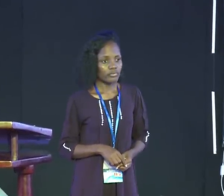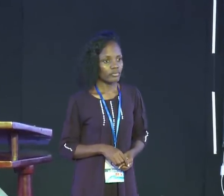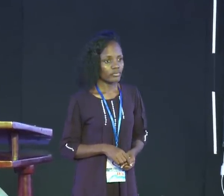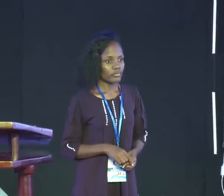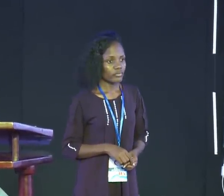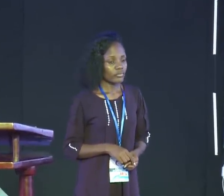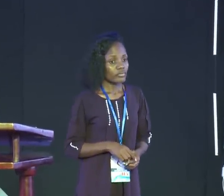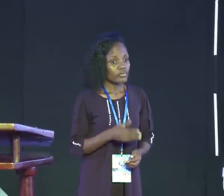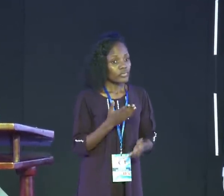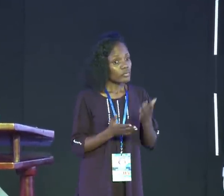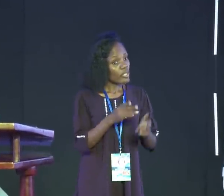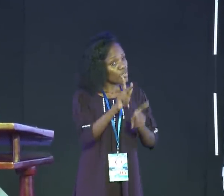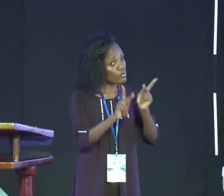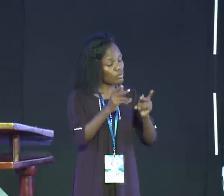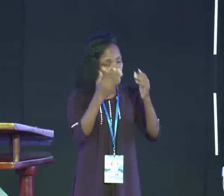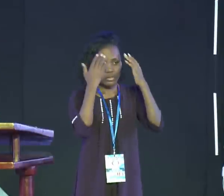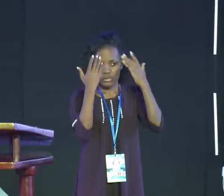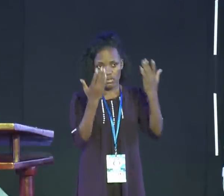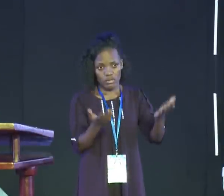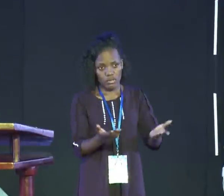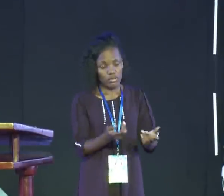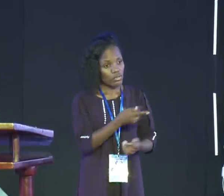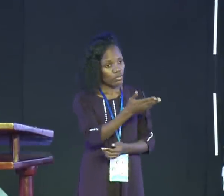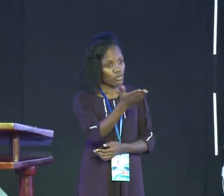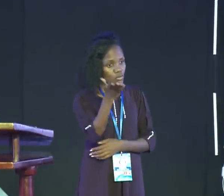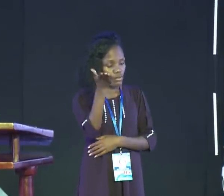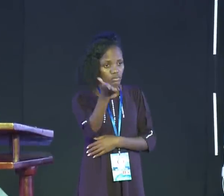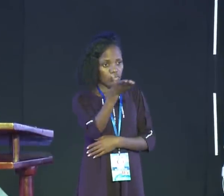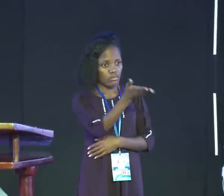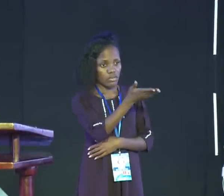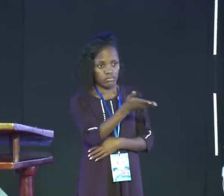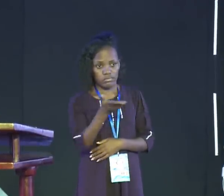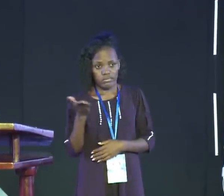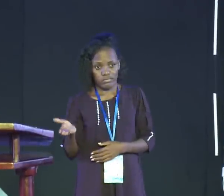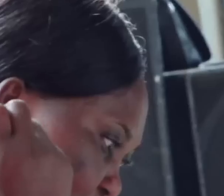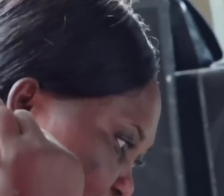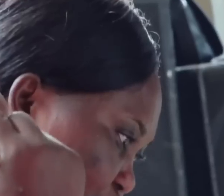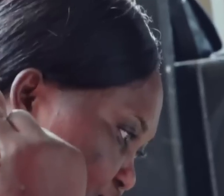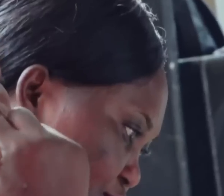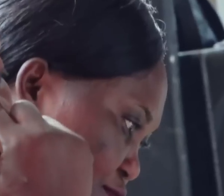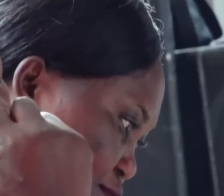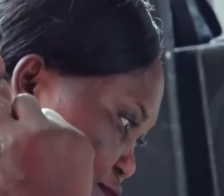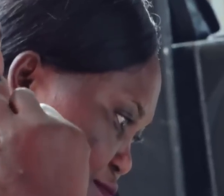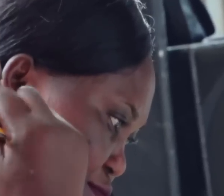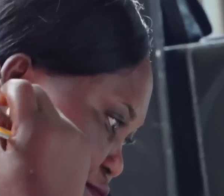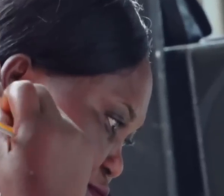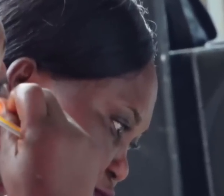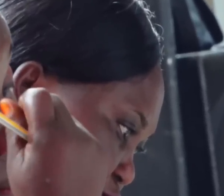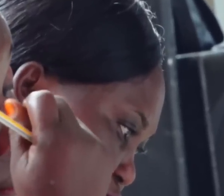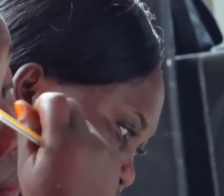Oyinza okubanga tomanyi ngoliawo. You not yet you are there. Ngatomanyi and you don't